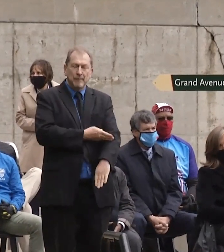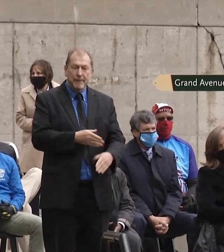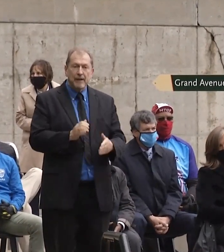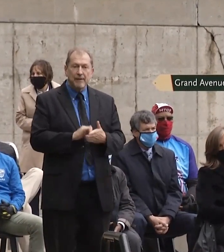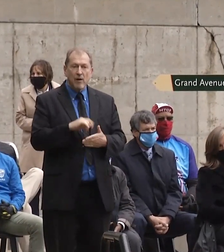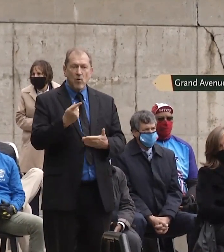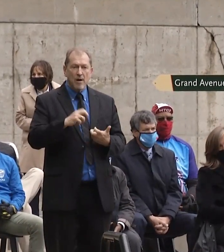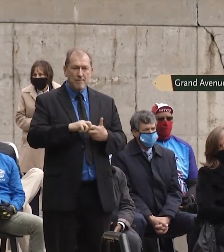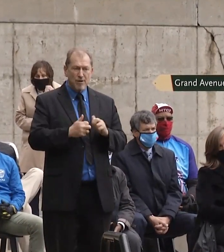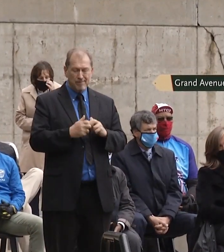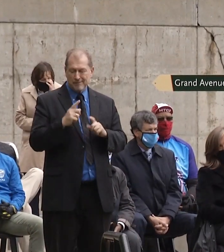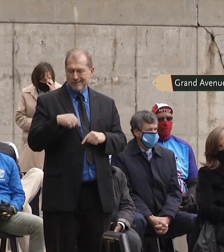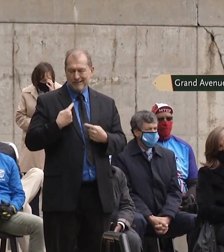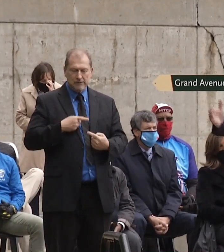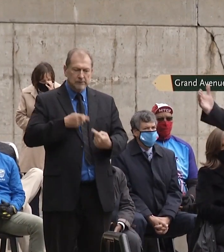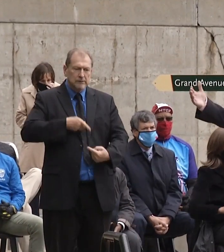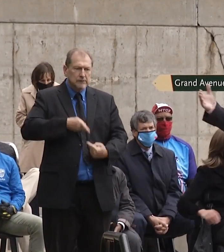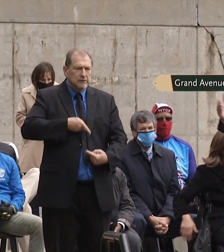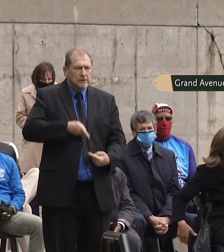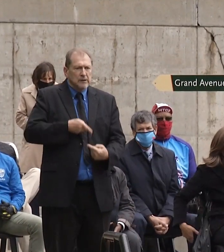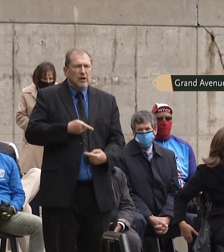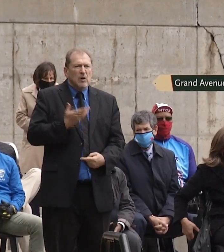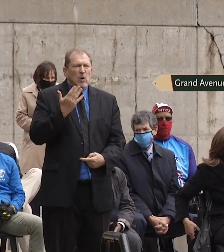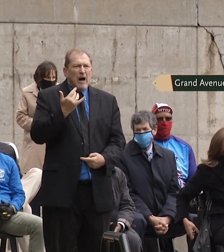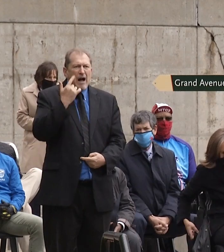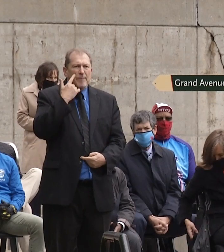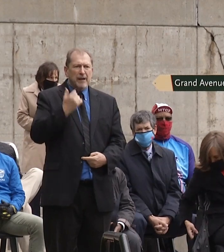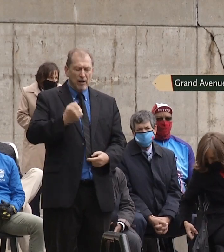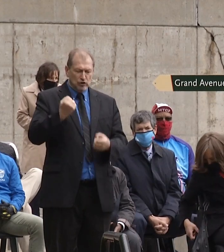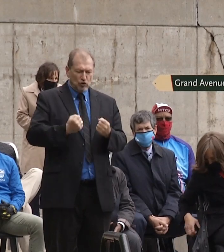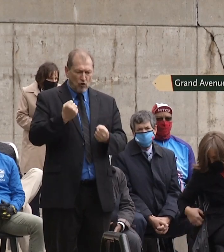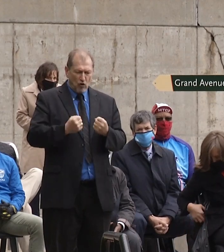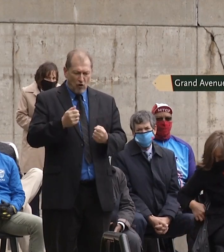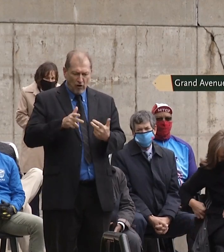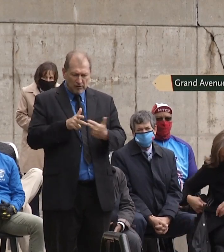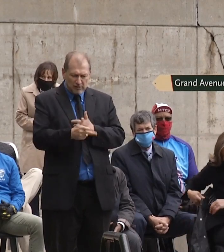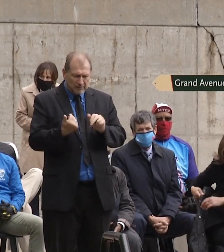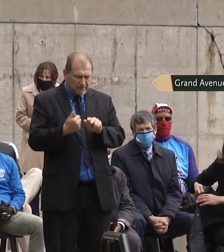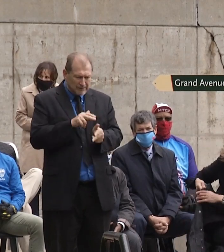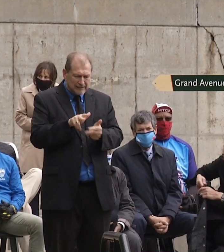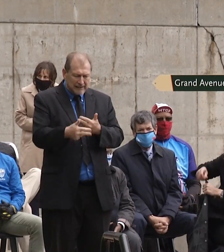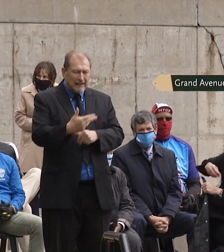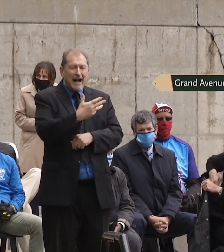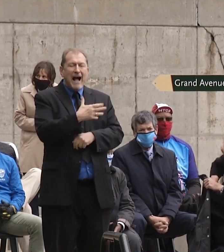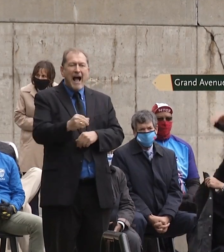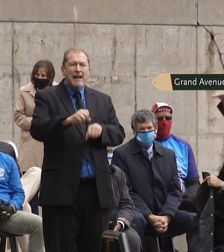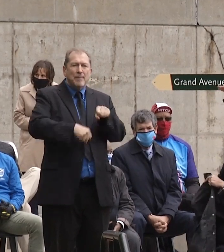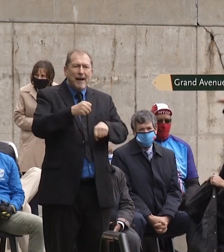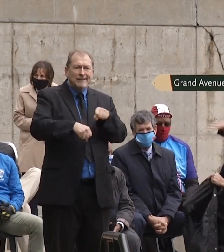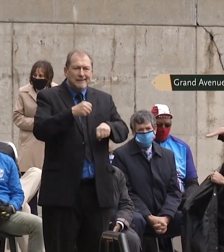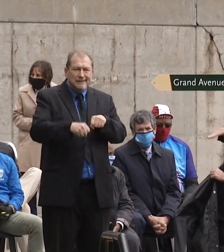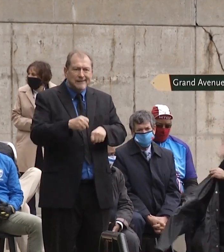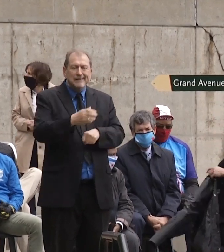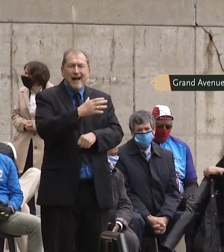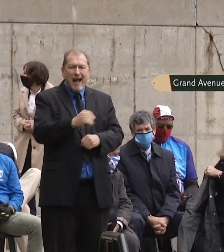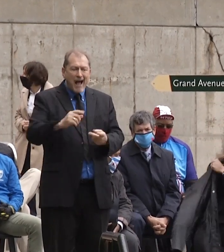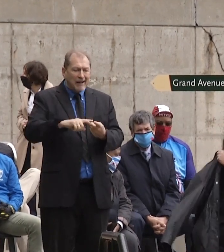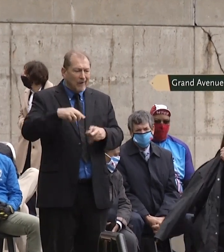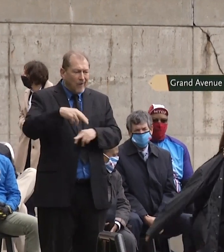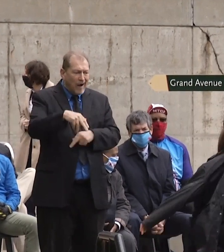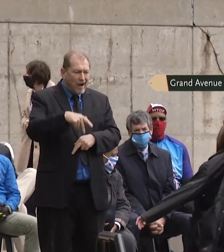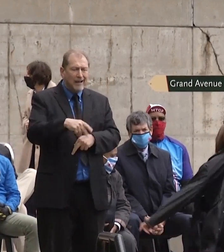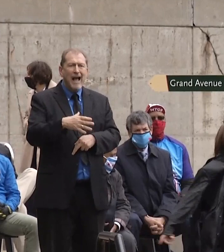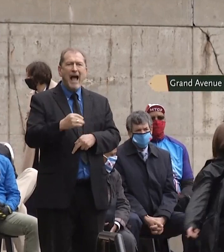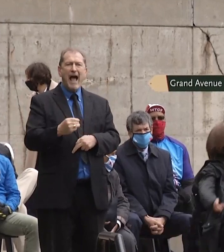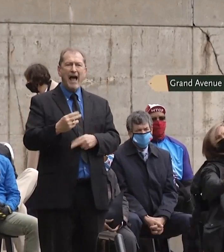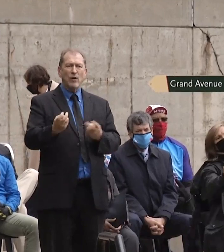that's existed here for decades, a conflict between bicycles, pedestrians, and vehicles here at Lower Lakeshore Drive at